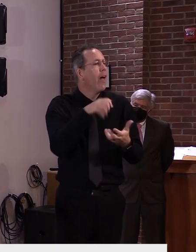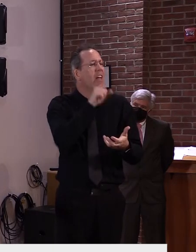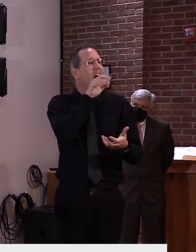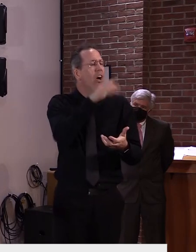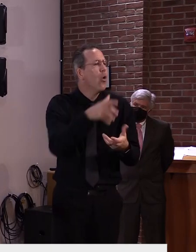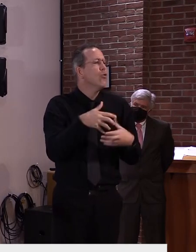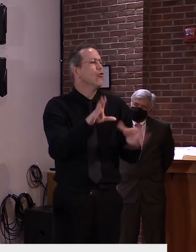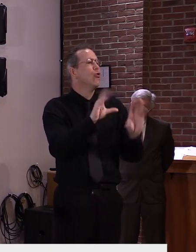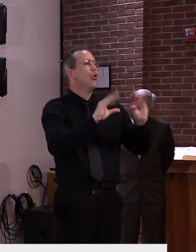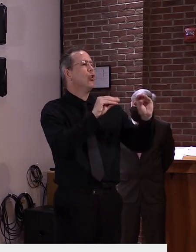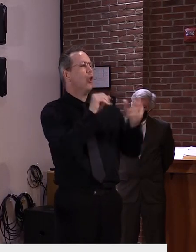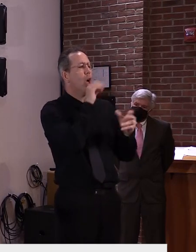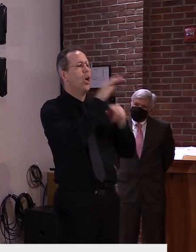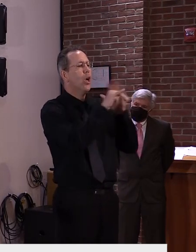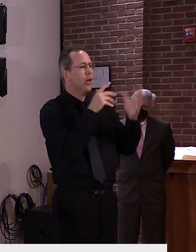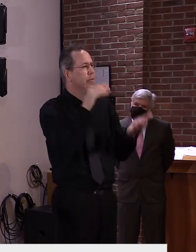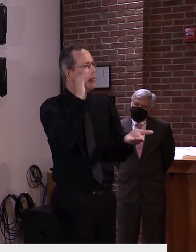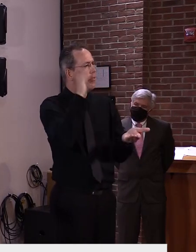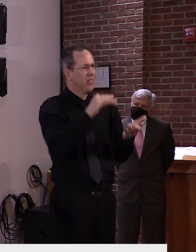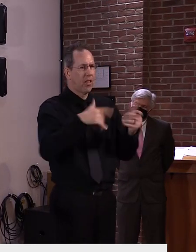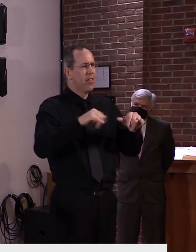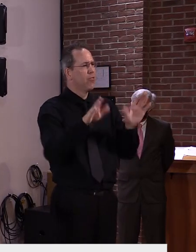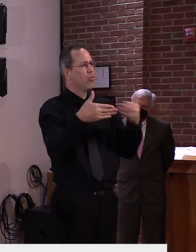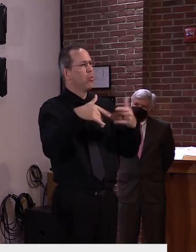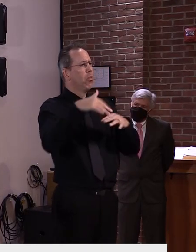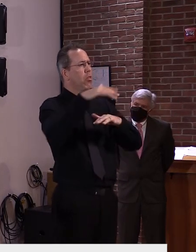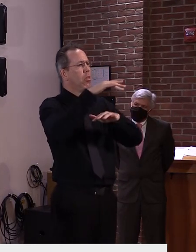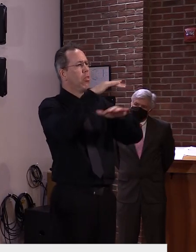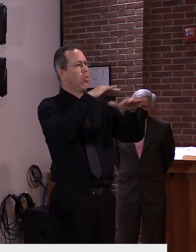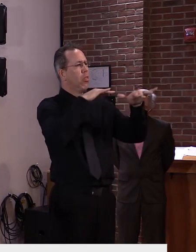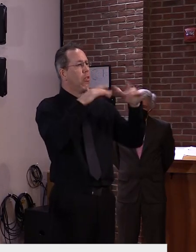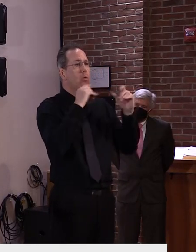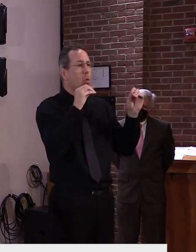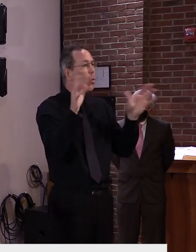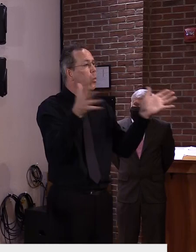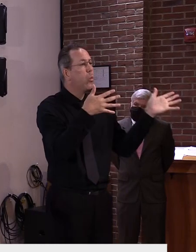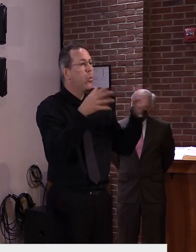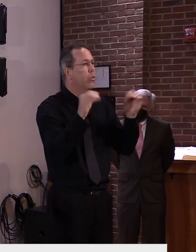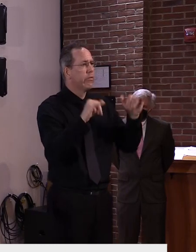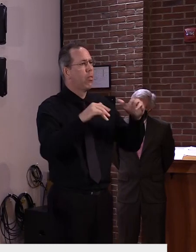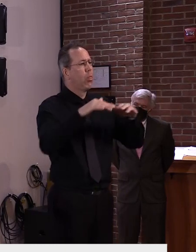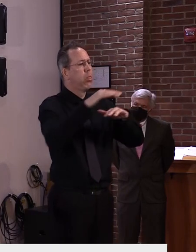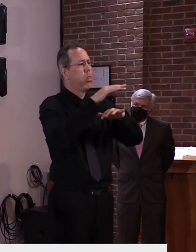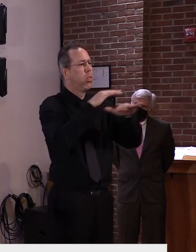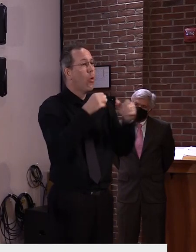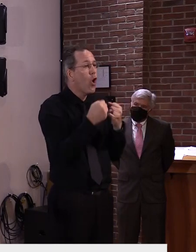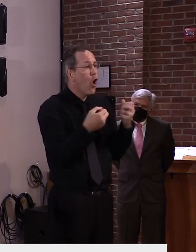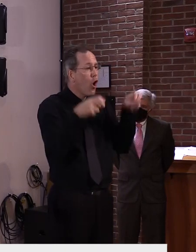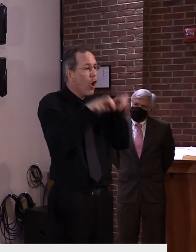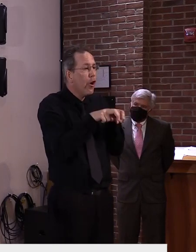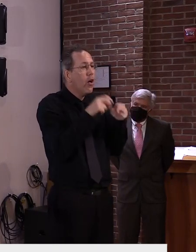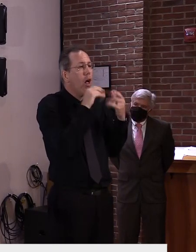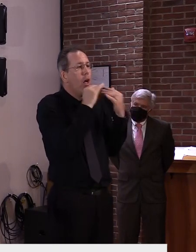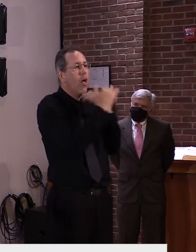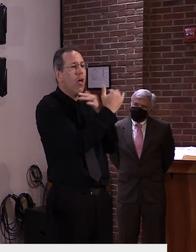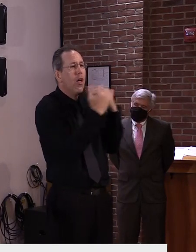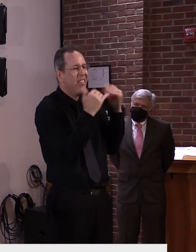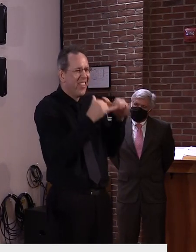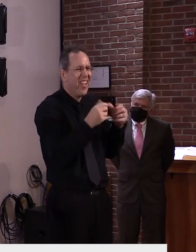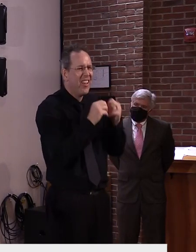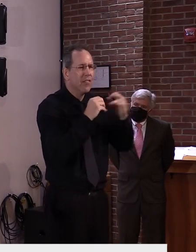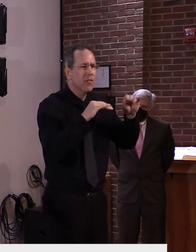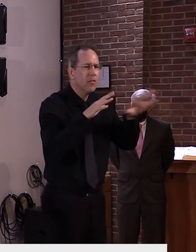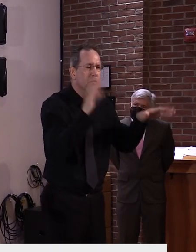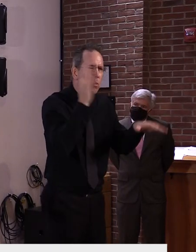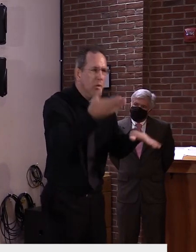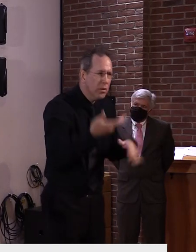to why a mask might be protective. So there's that in the background. I'm not aware of a lot of research